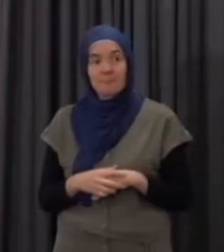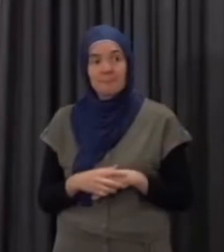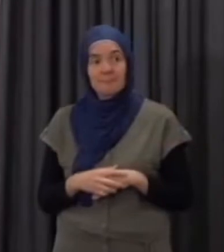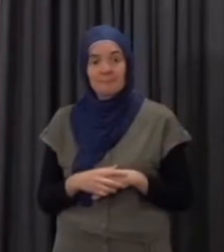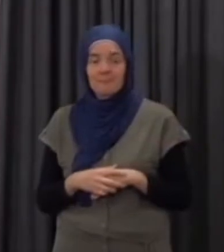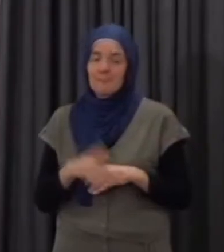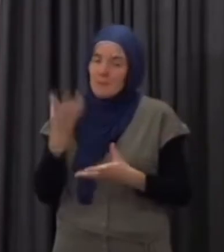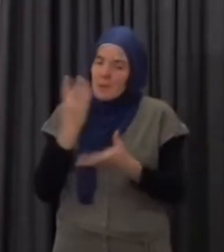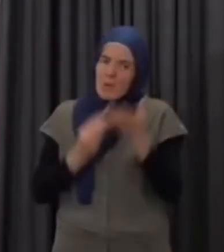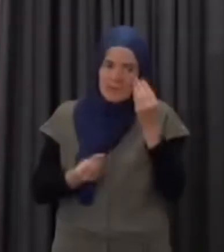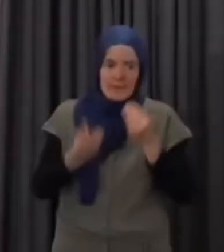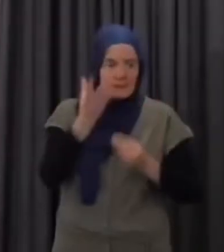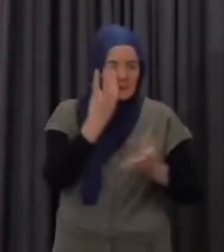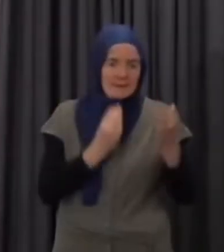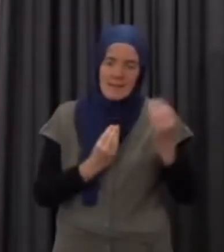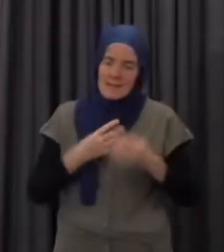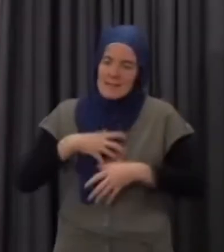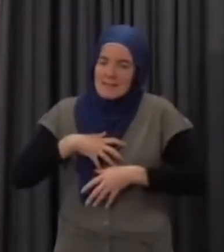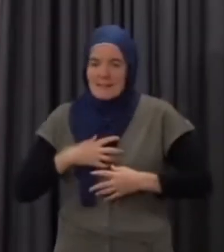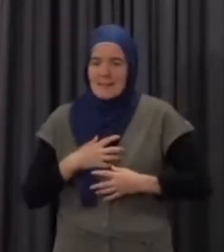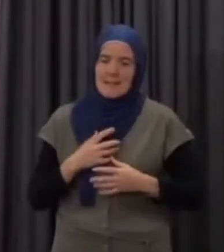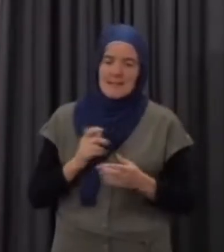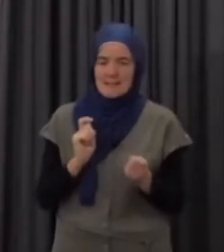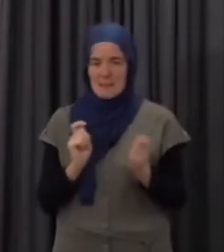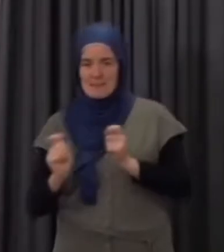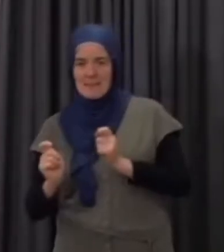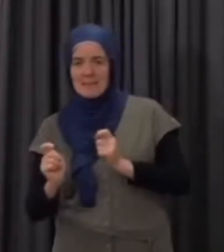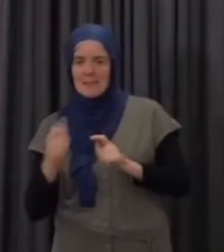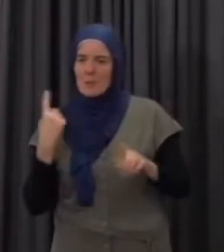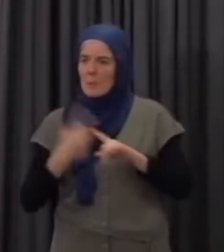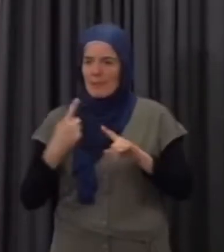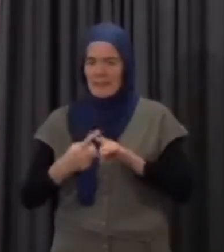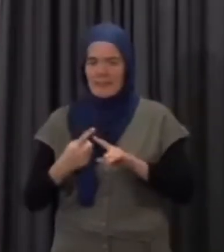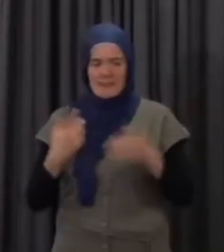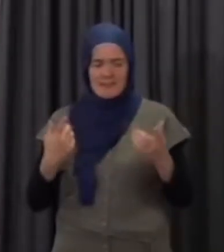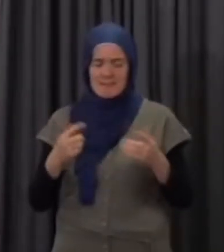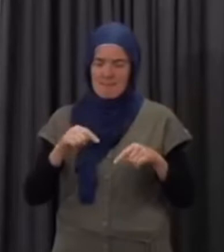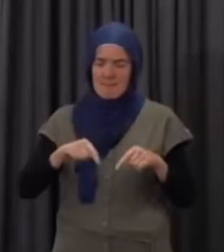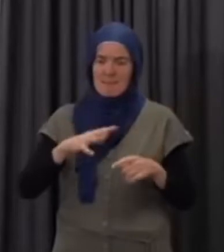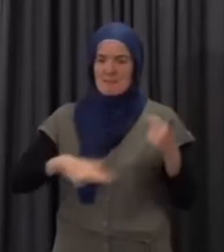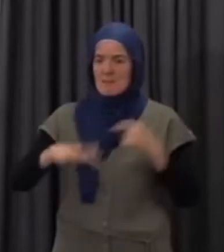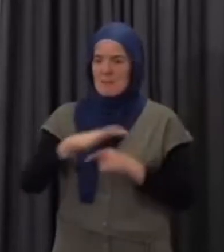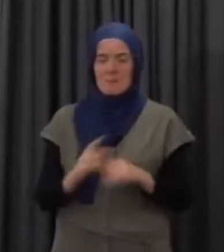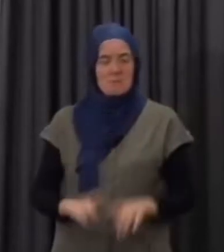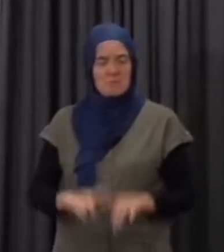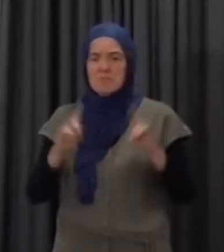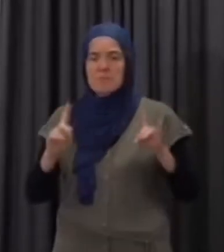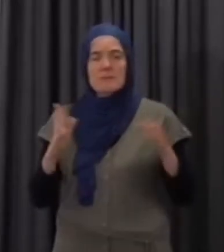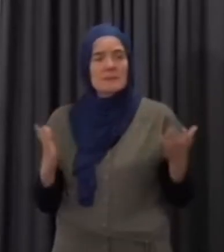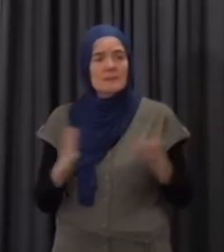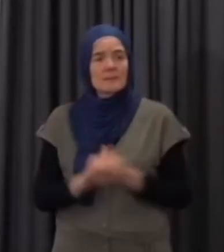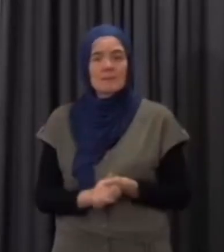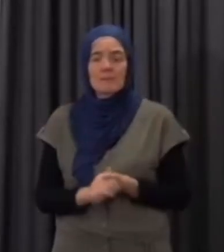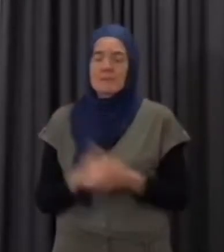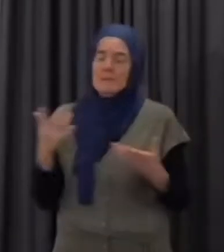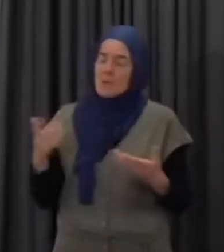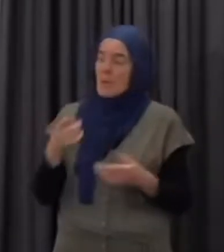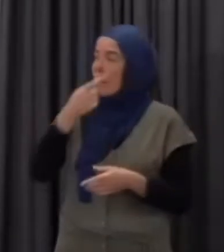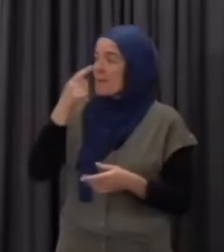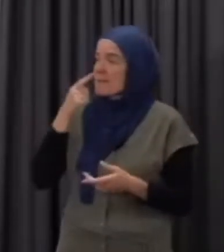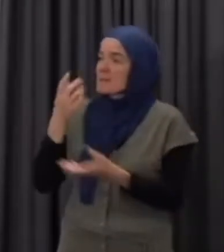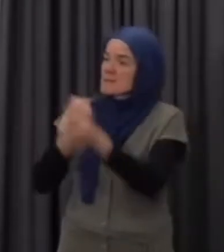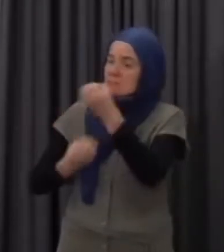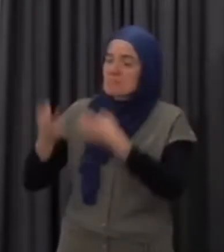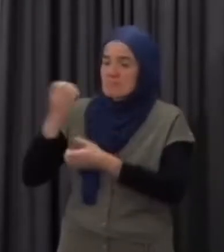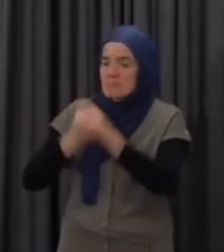I said, we're learning and having to adapt in very quick and unusual circumstances, but we'll take advice on the evidence, and if we can even lead the way